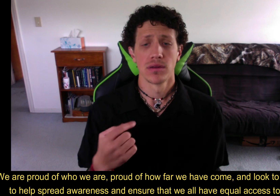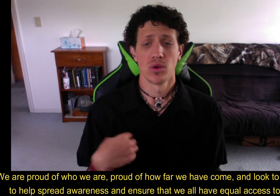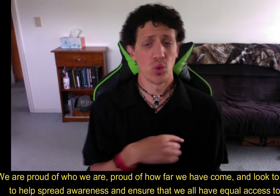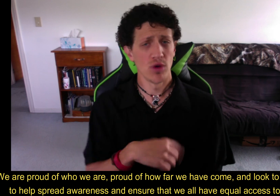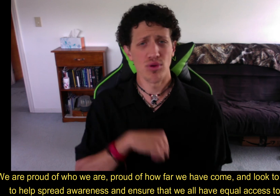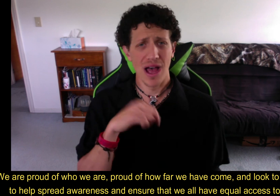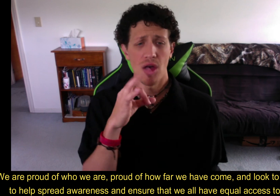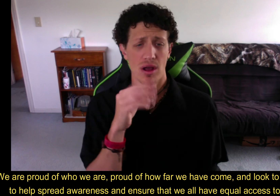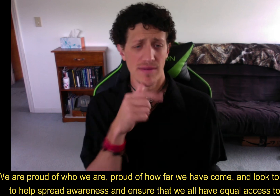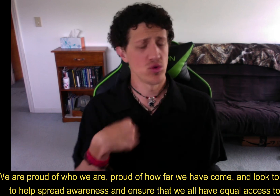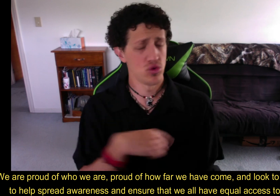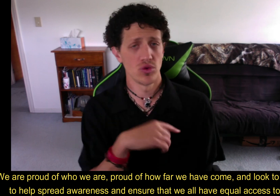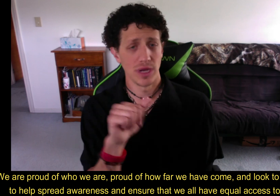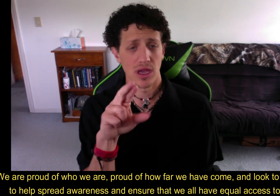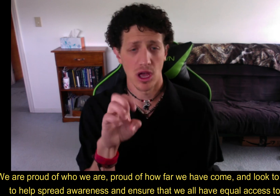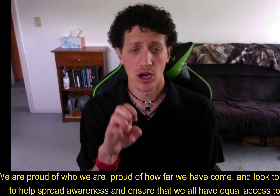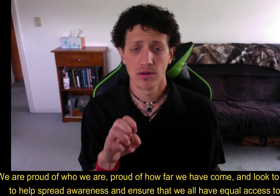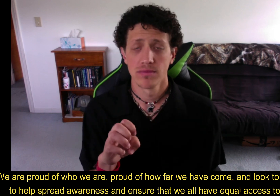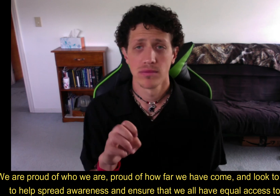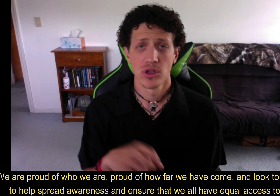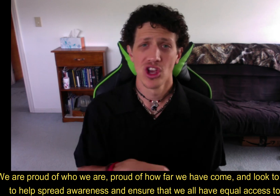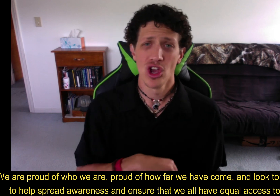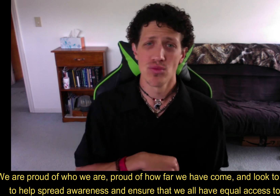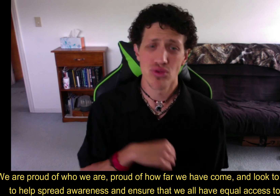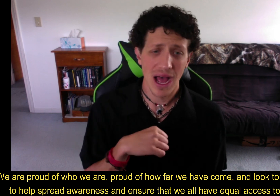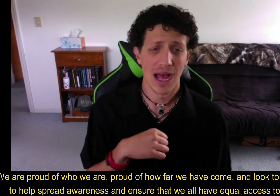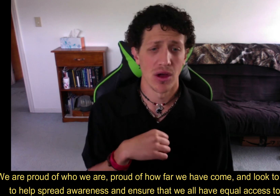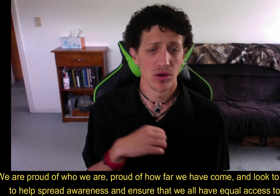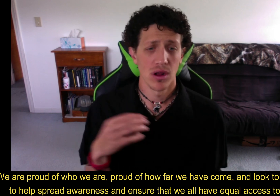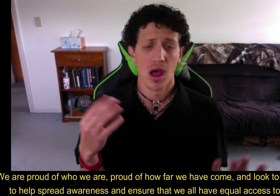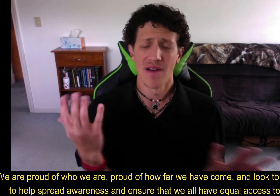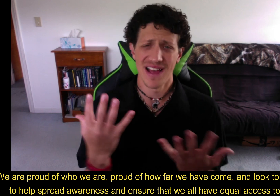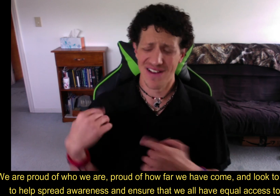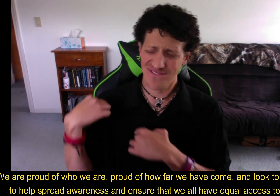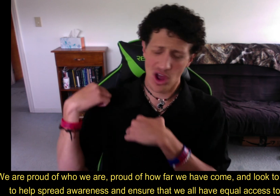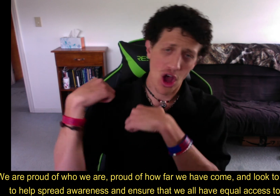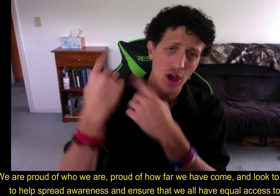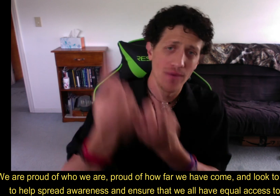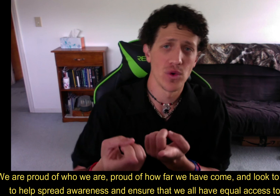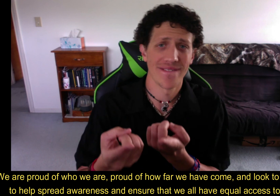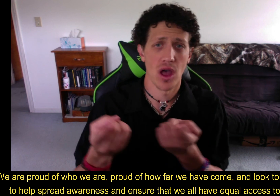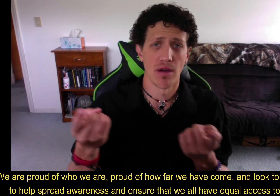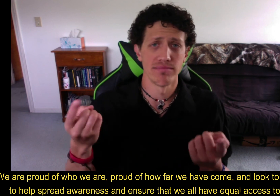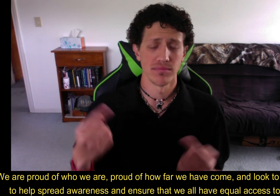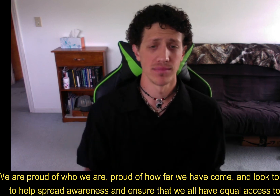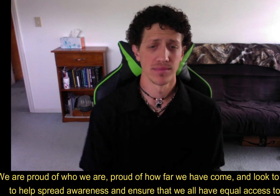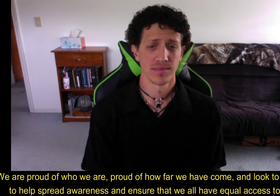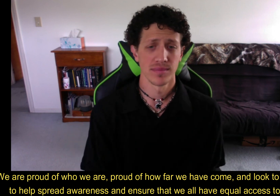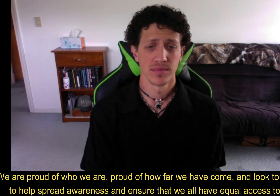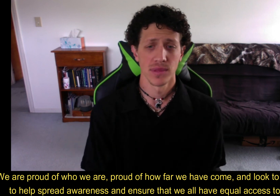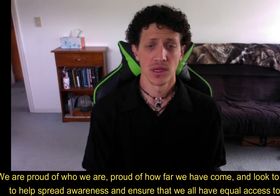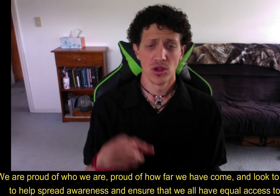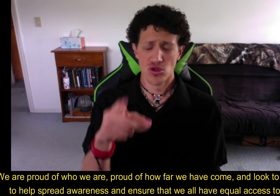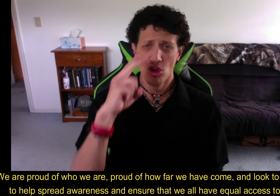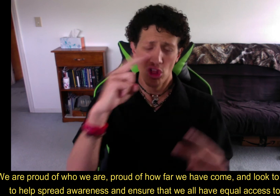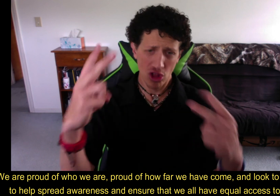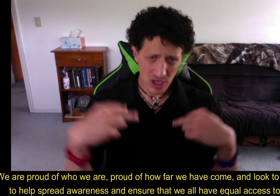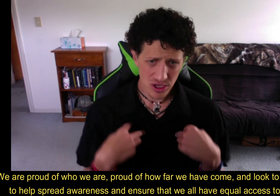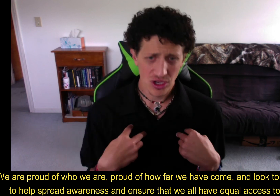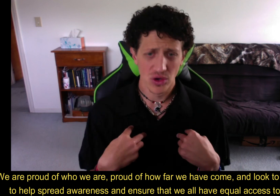deaf, We are proud of who we are. Proud of how far we have come. Look to you.